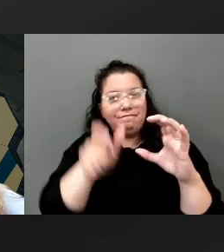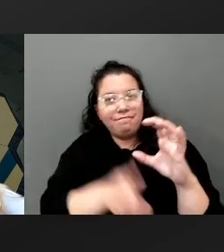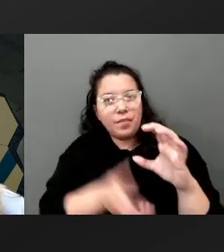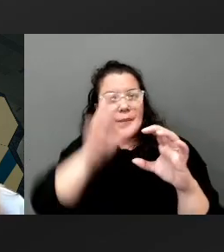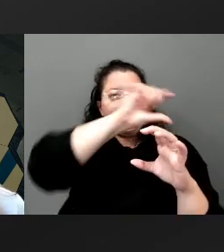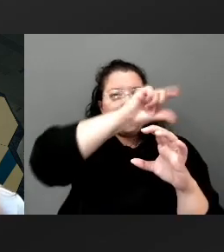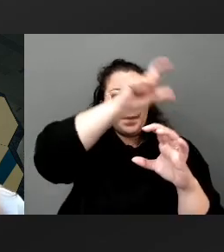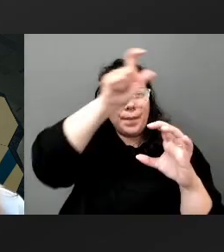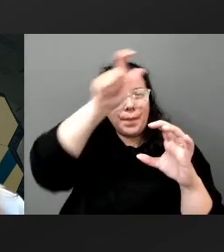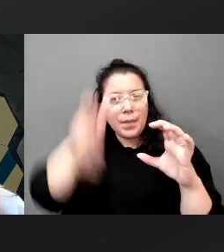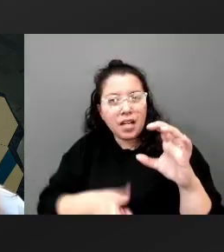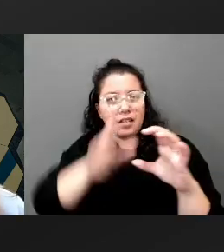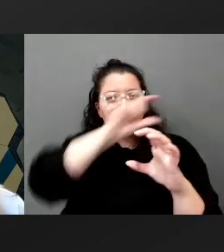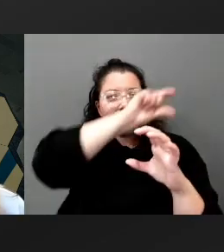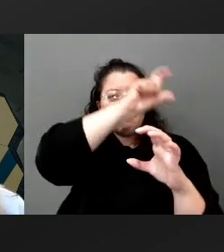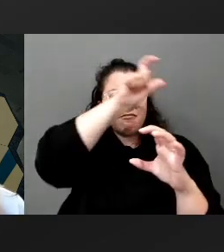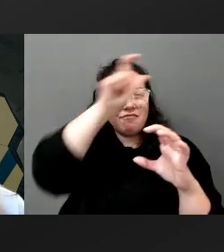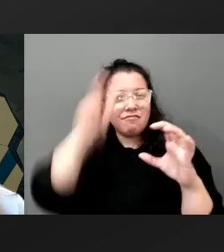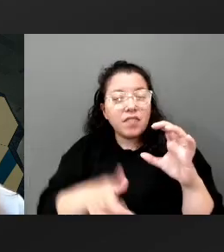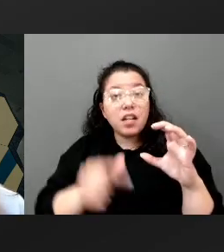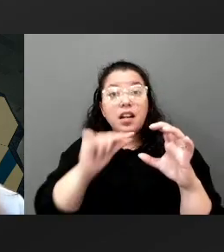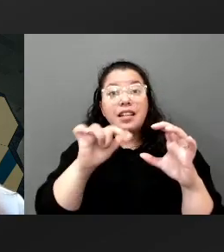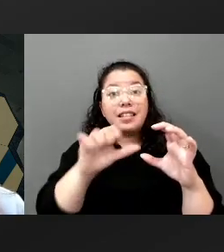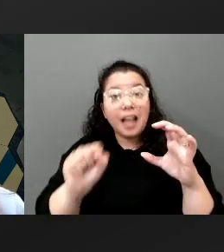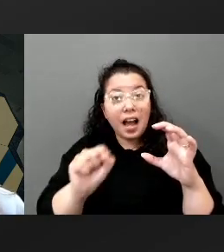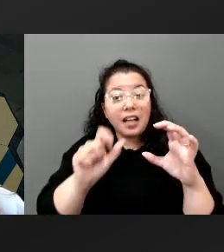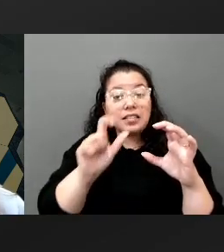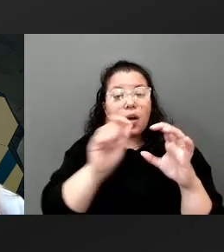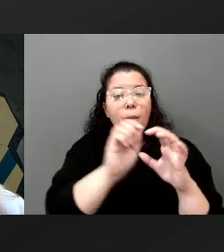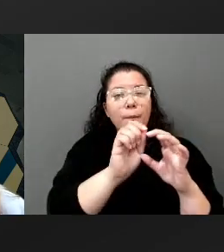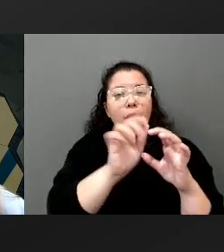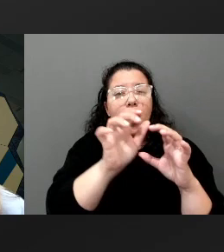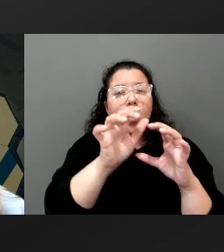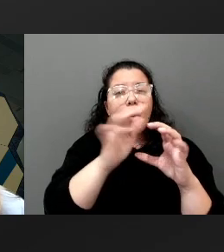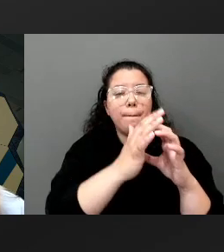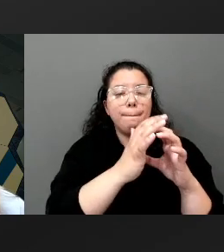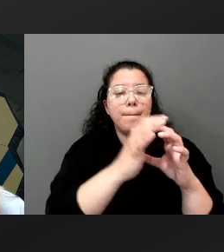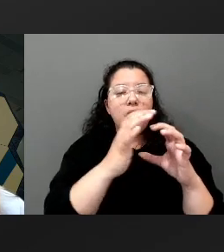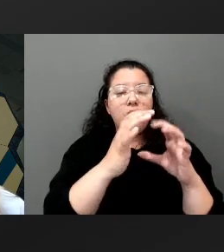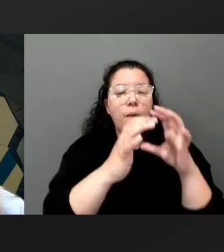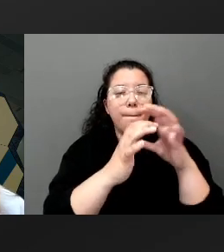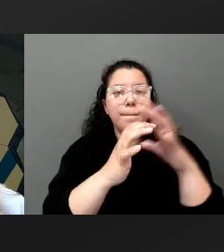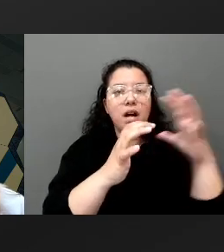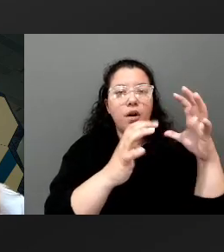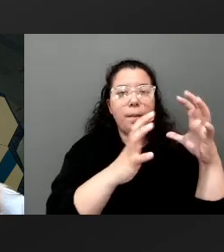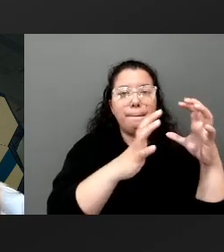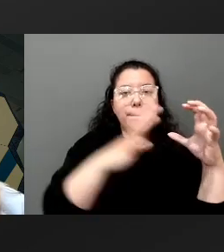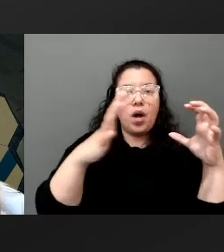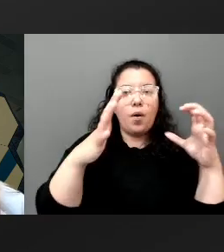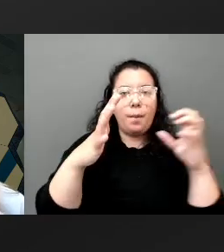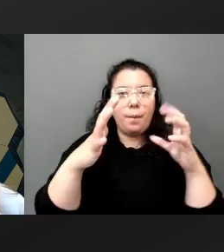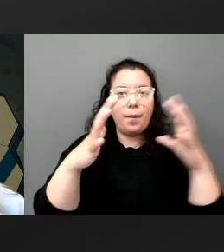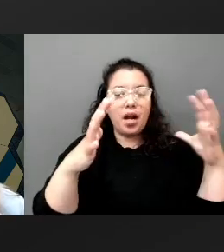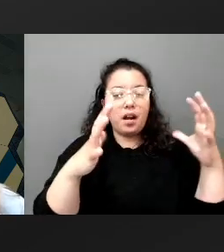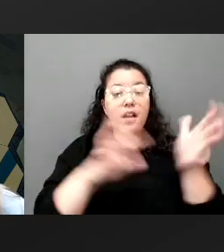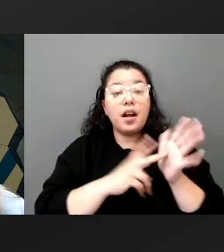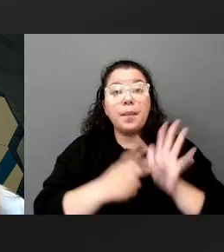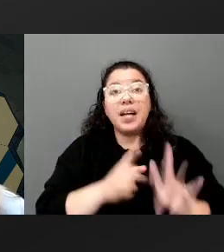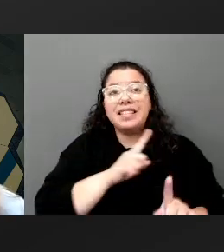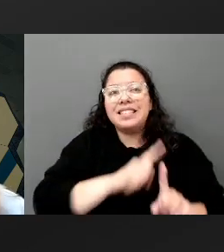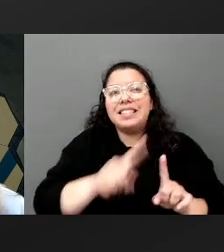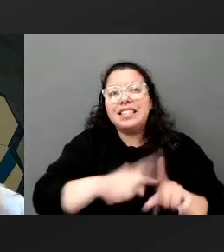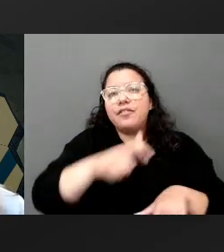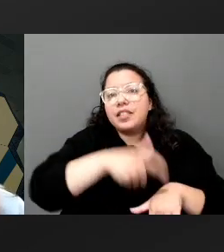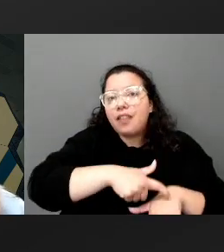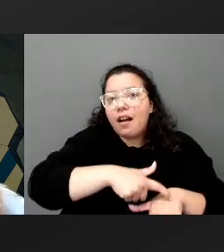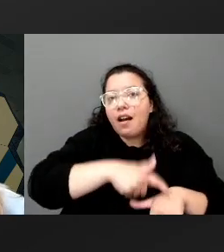star, which you can see in actually both of the images. And this is basically different phases or different epochs of mass loss, which are quite